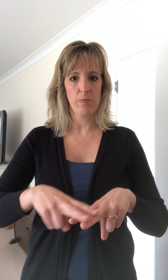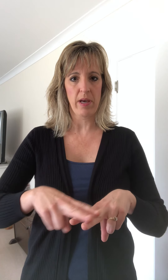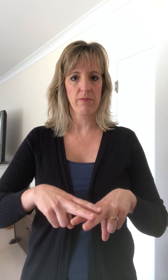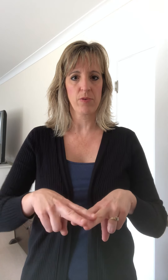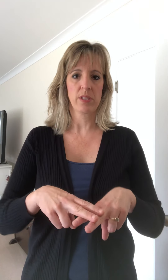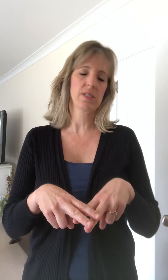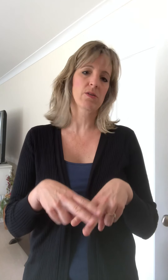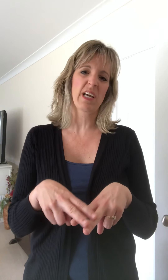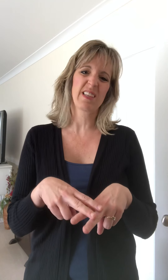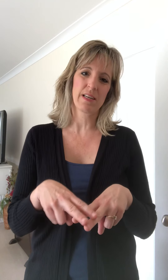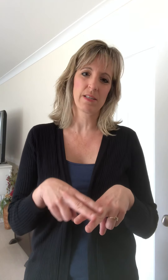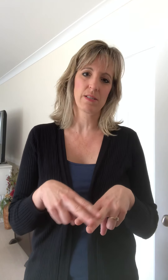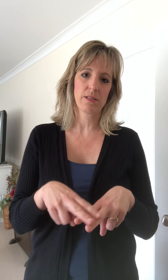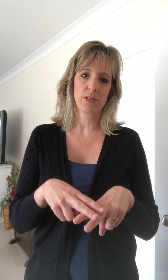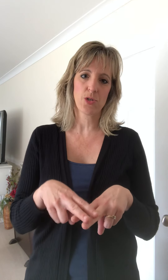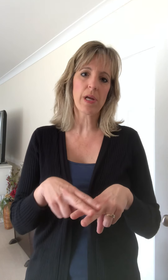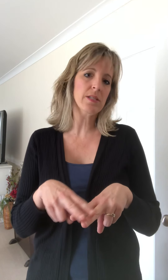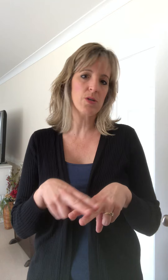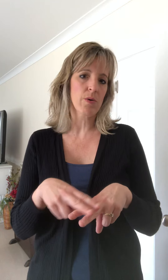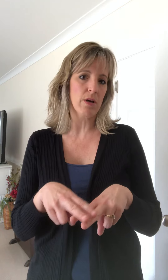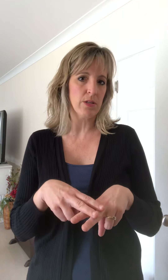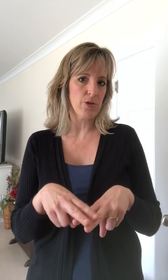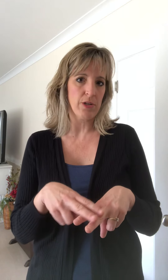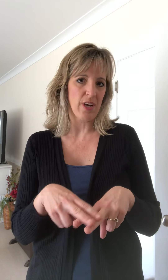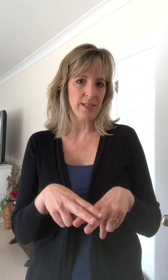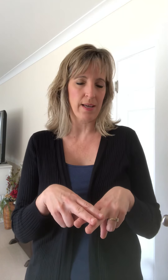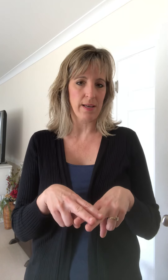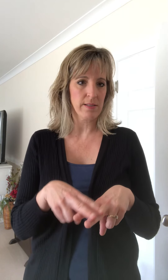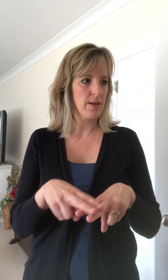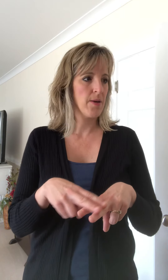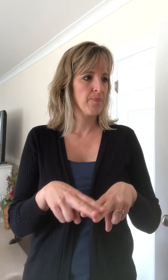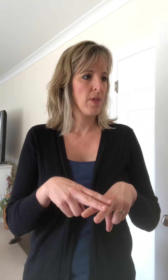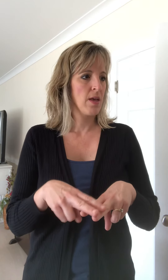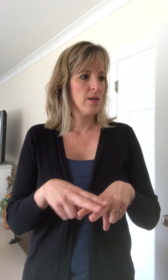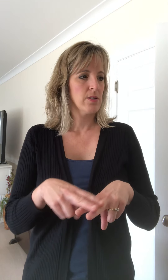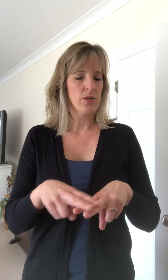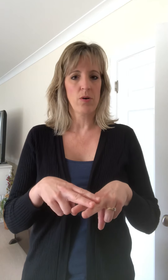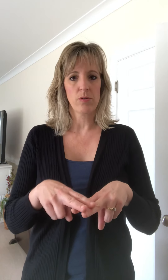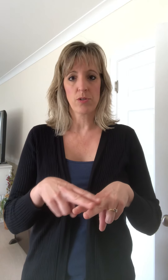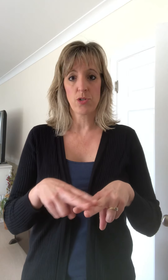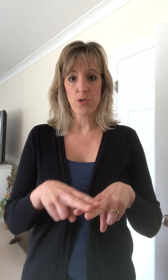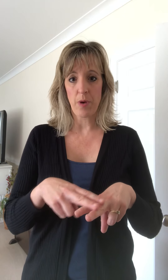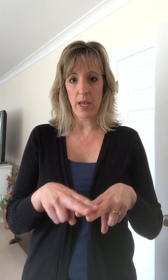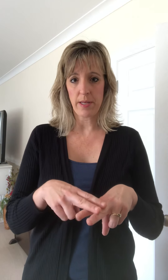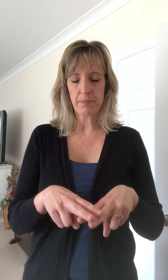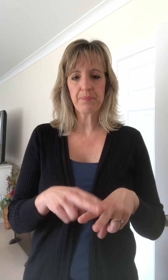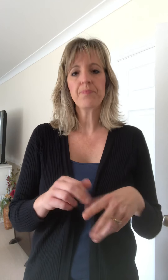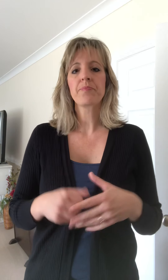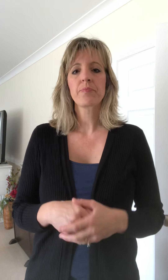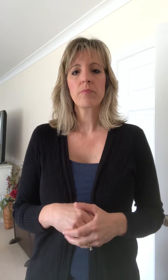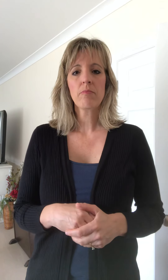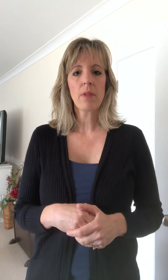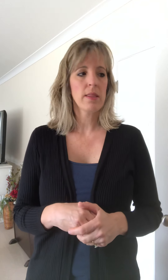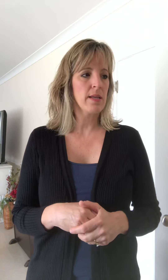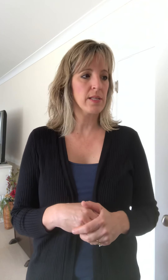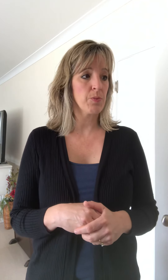back and forth. These are like the trains going on the train tracks, I guess. So there's train. The next one